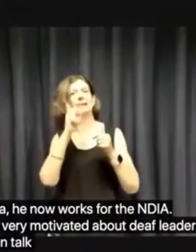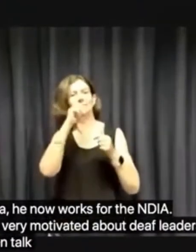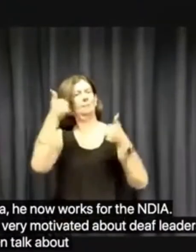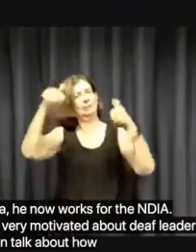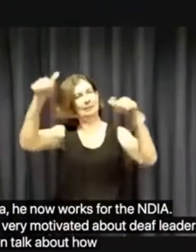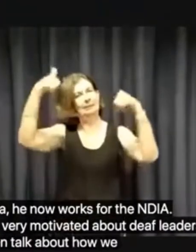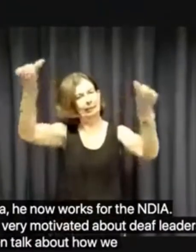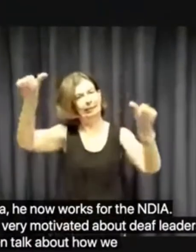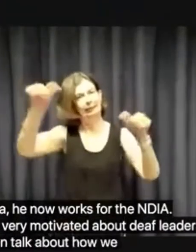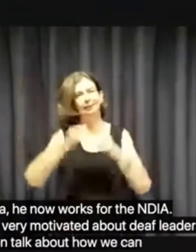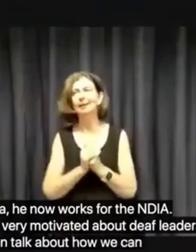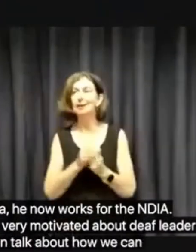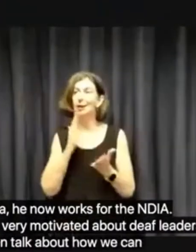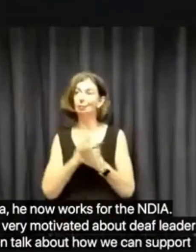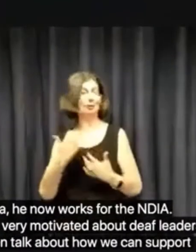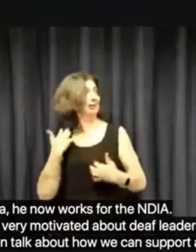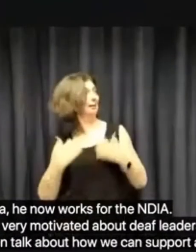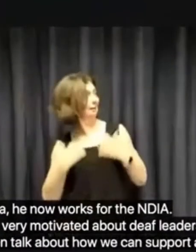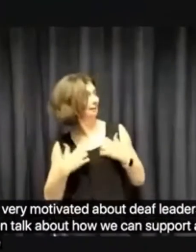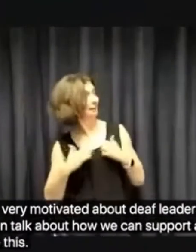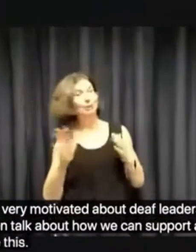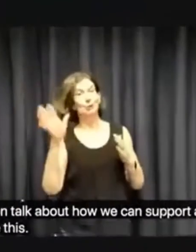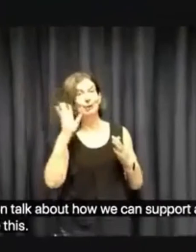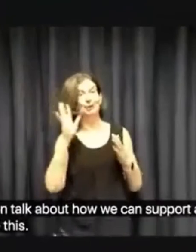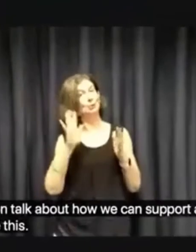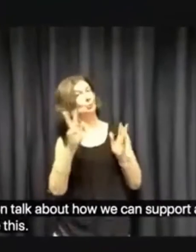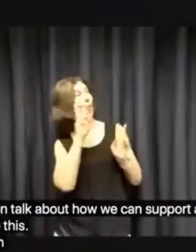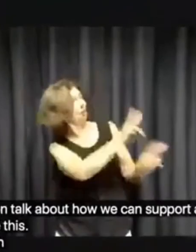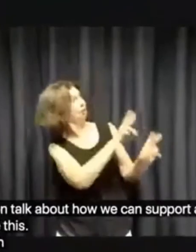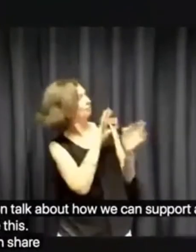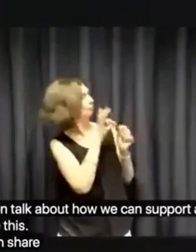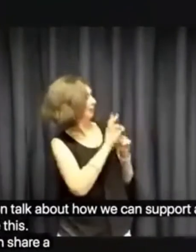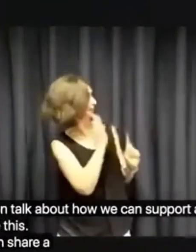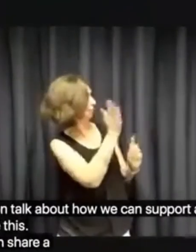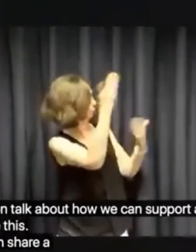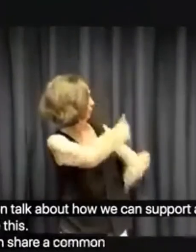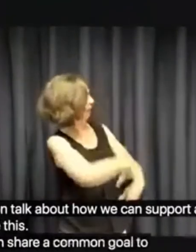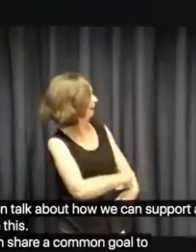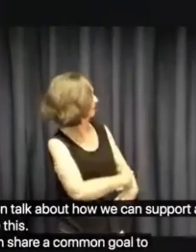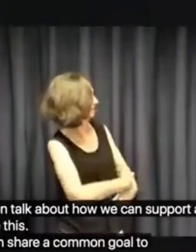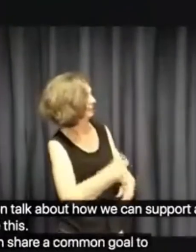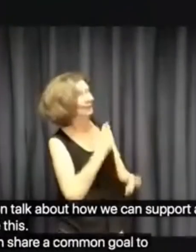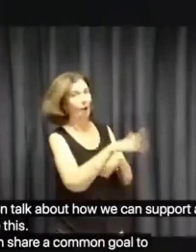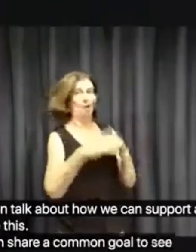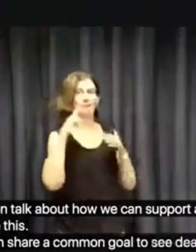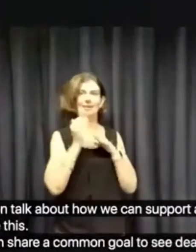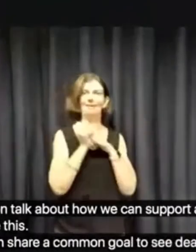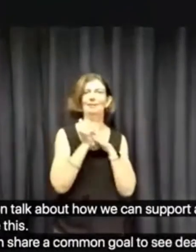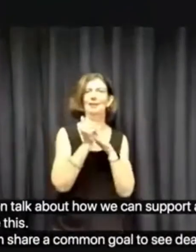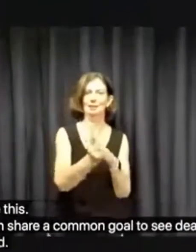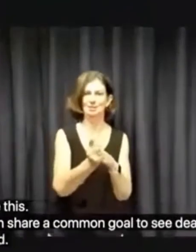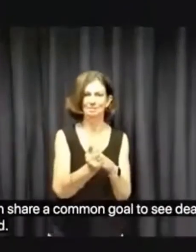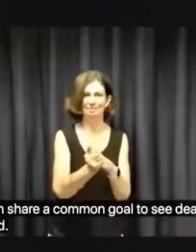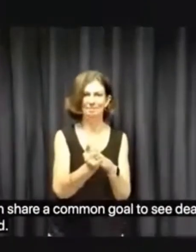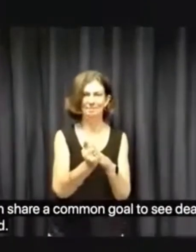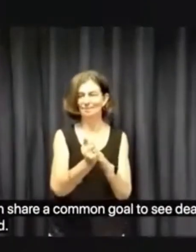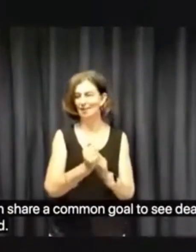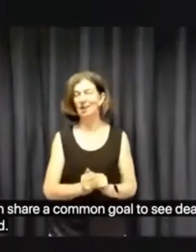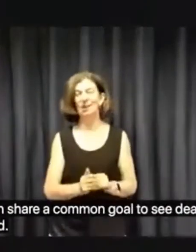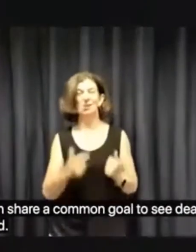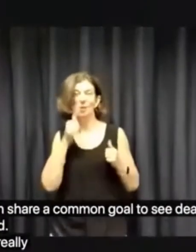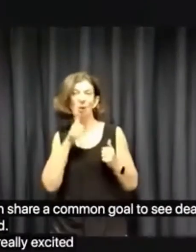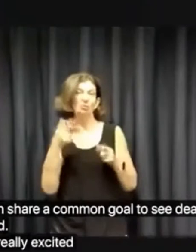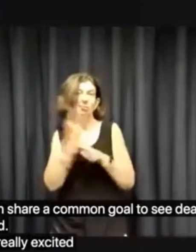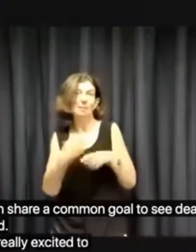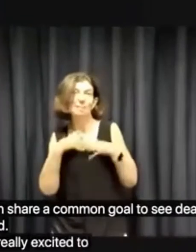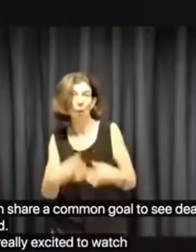share a common goal to see deaf people succeed. So I'm really excited to watch Brent's presentation tonight